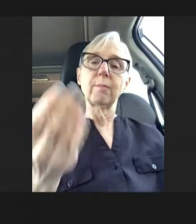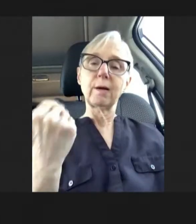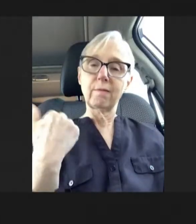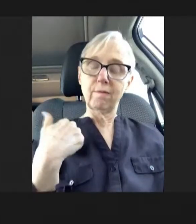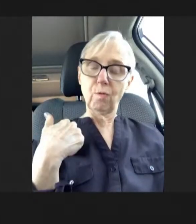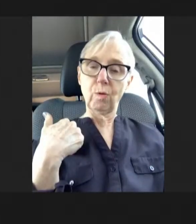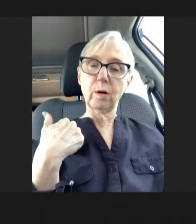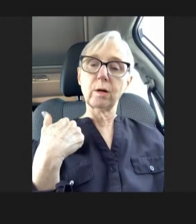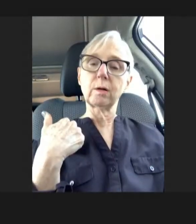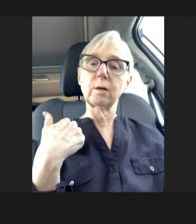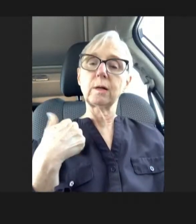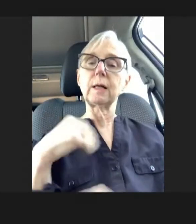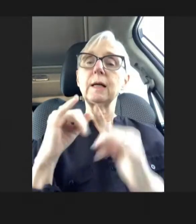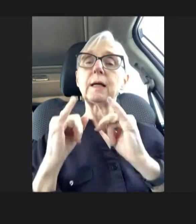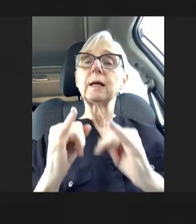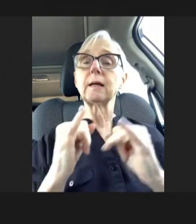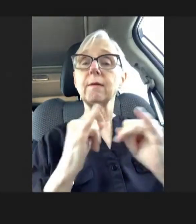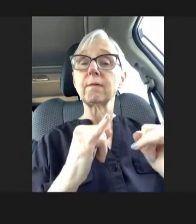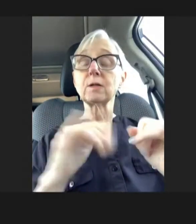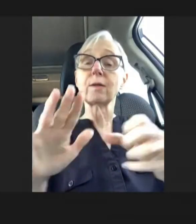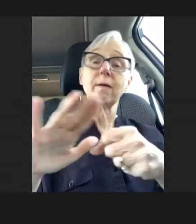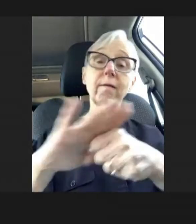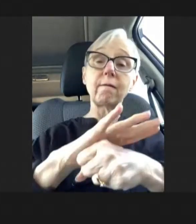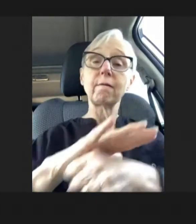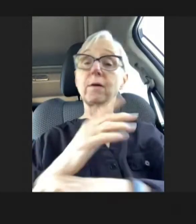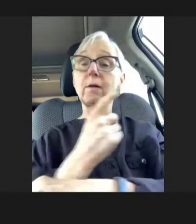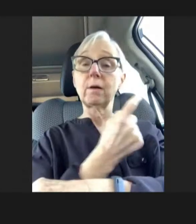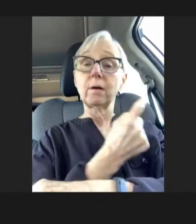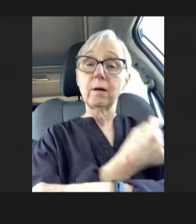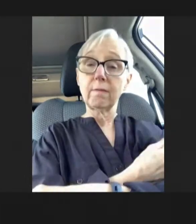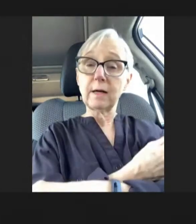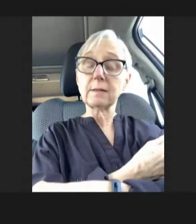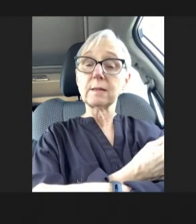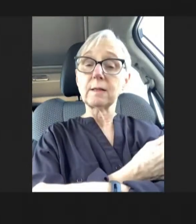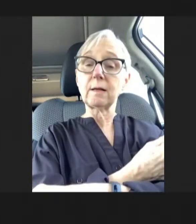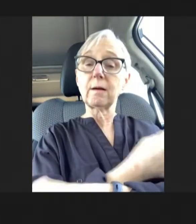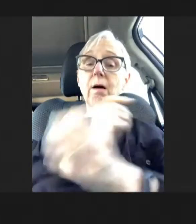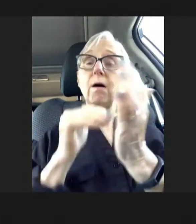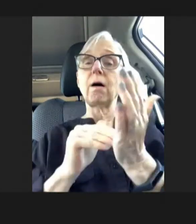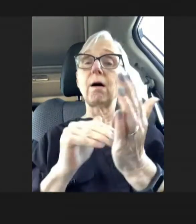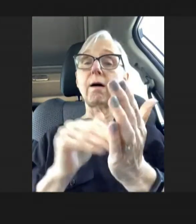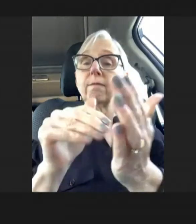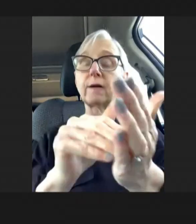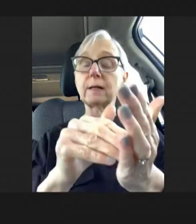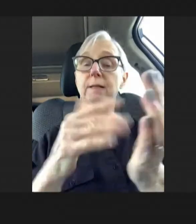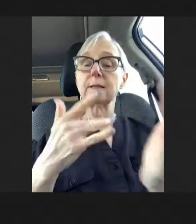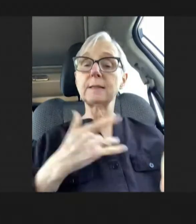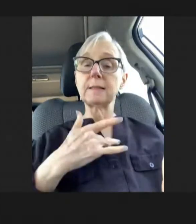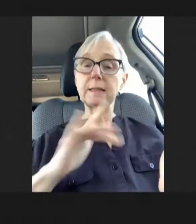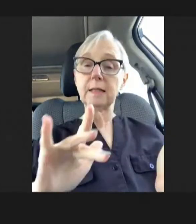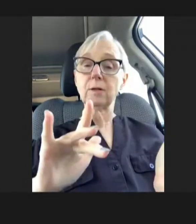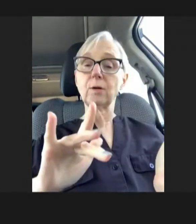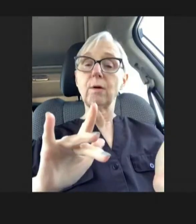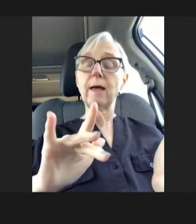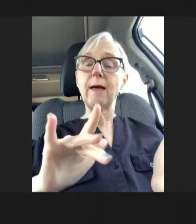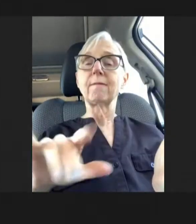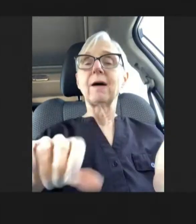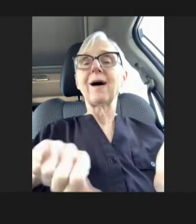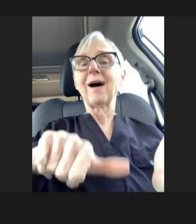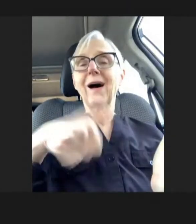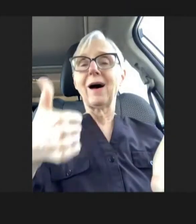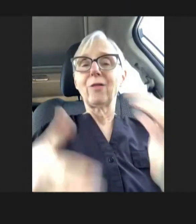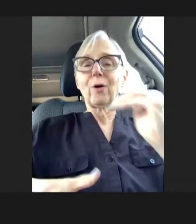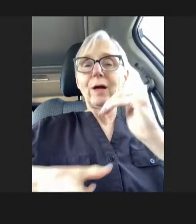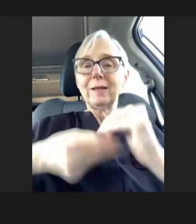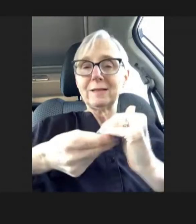that individuals that are fully vaccinated in hospitalizations more often tend to be individuals that have underlying medical